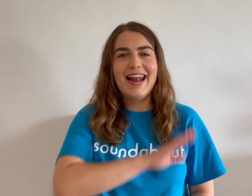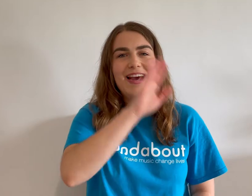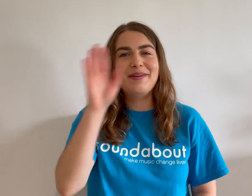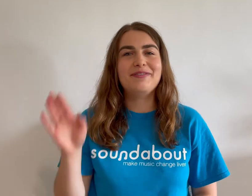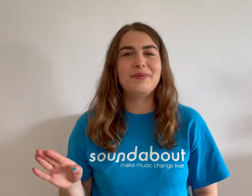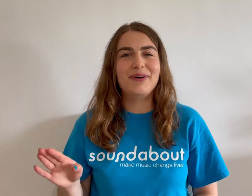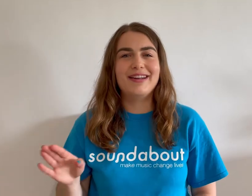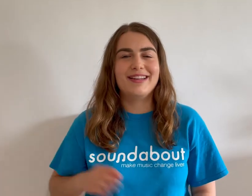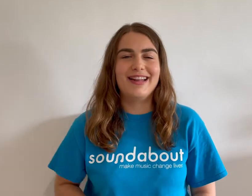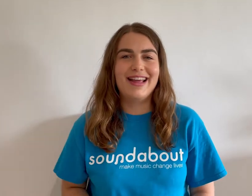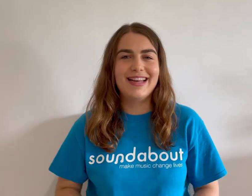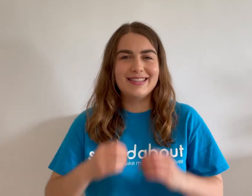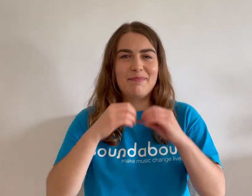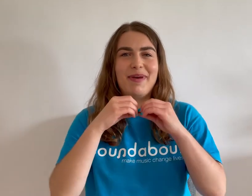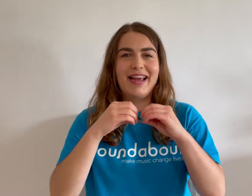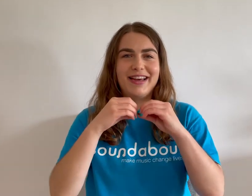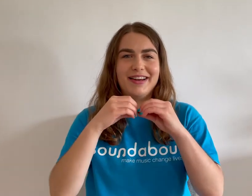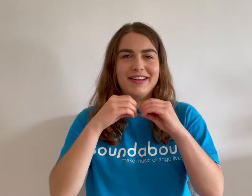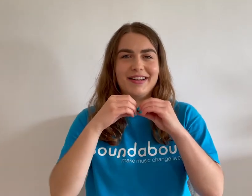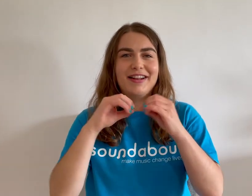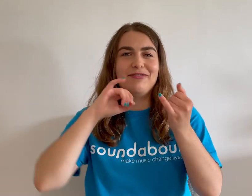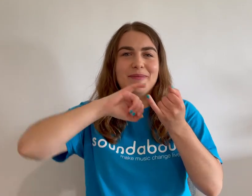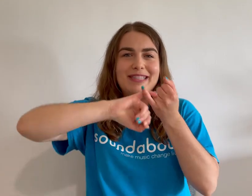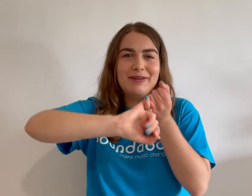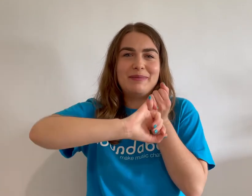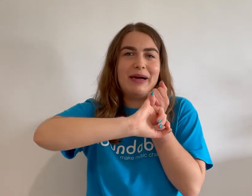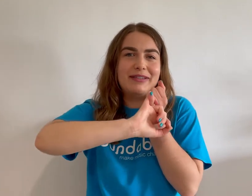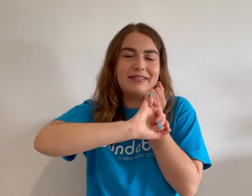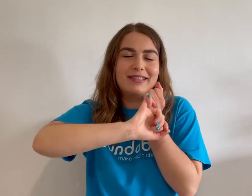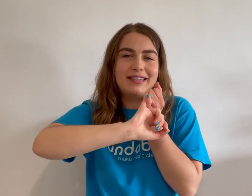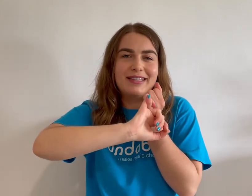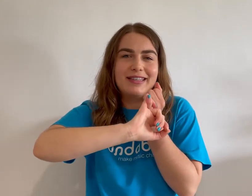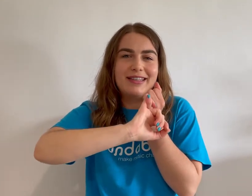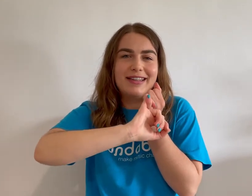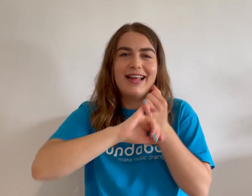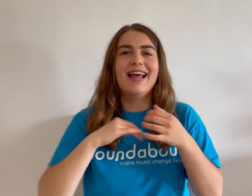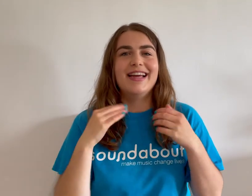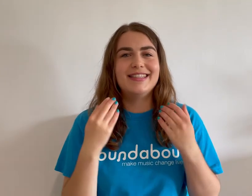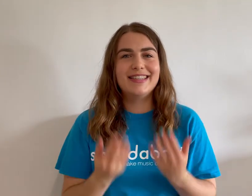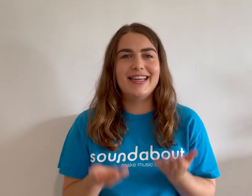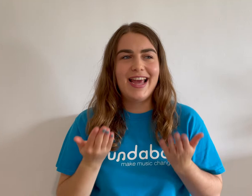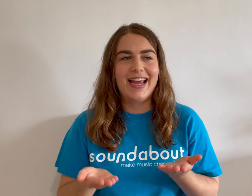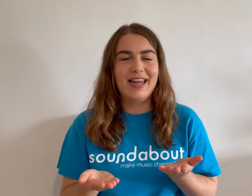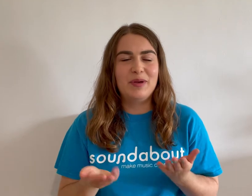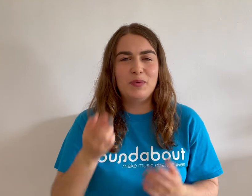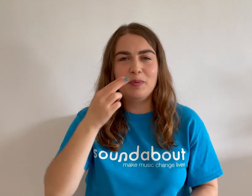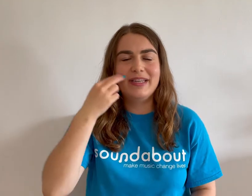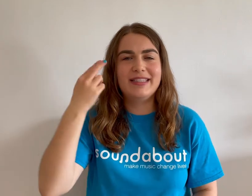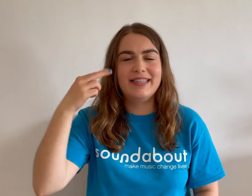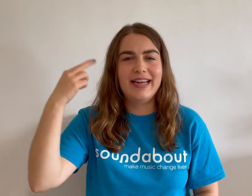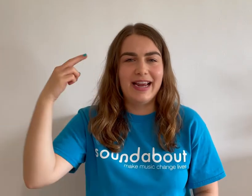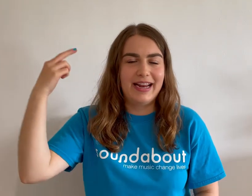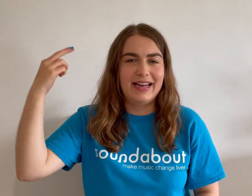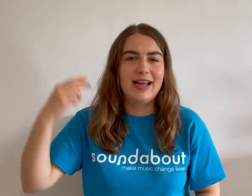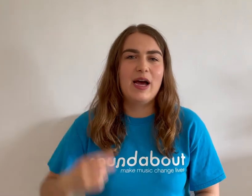Hello everyone, it's Becca from Soundabout. Today we'll be singing